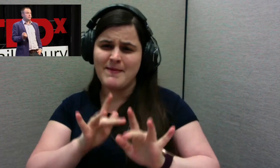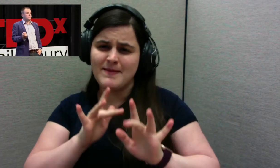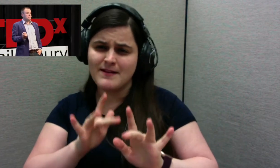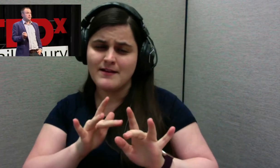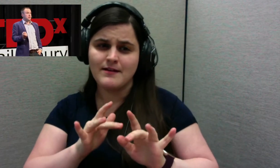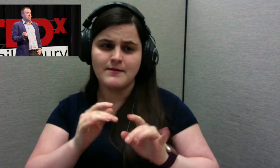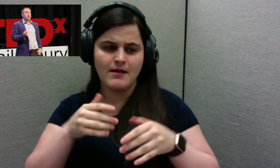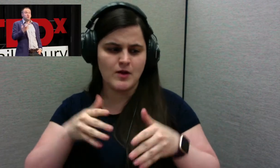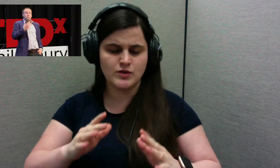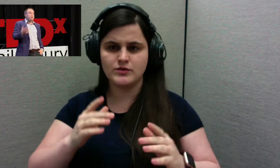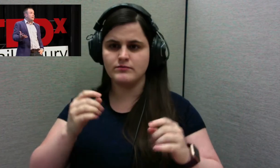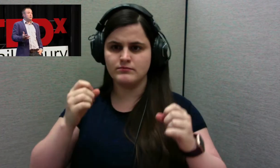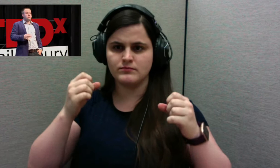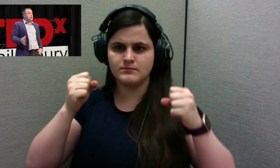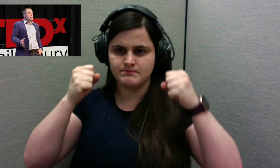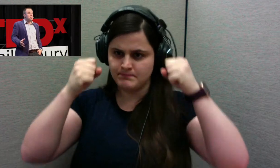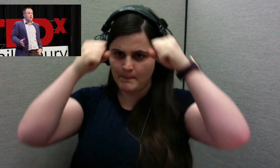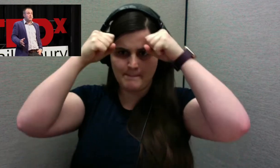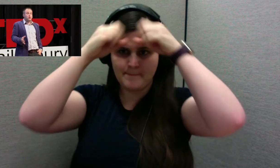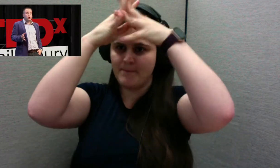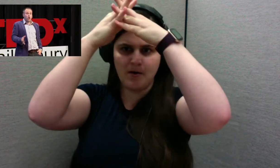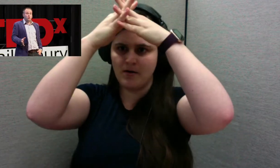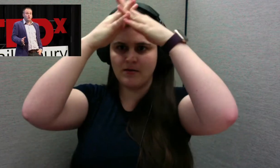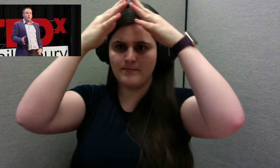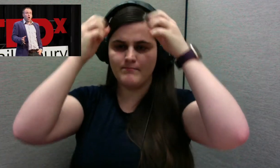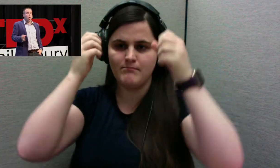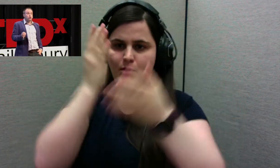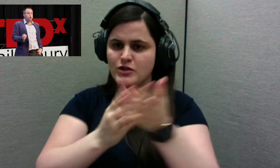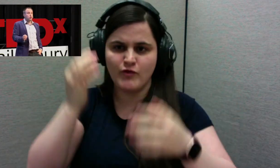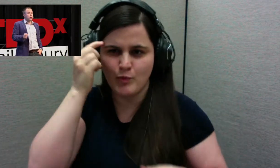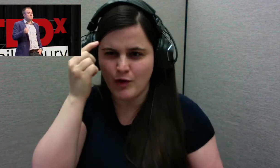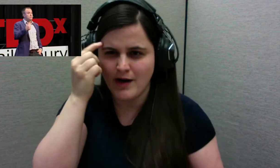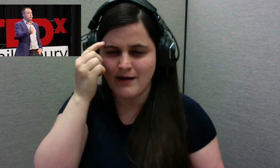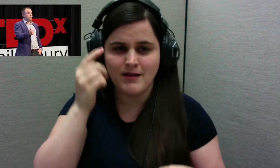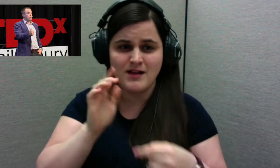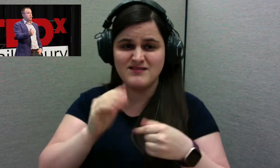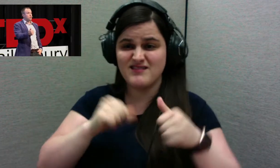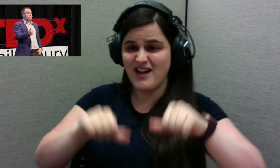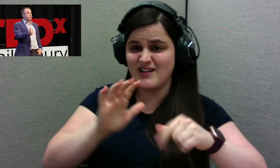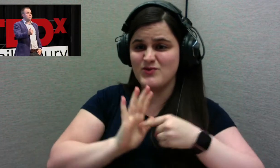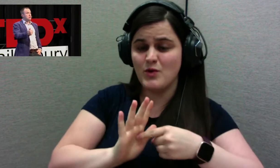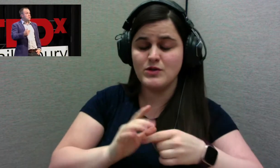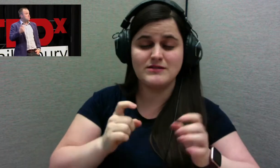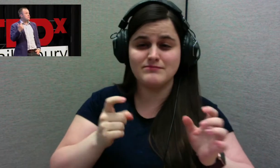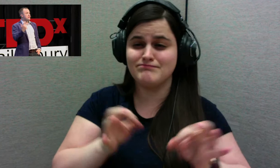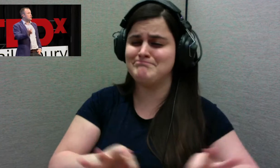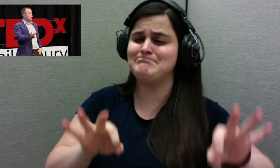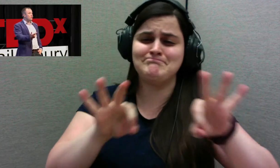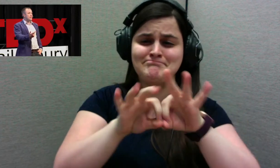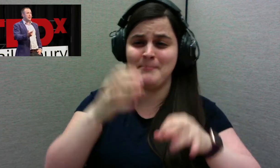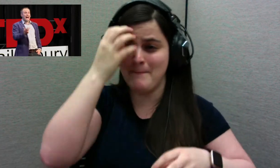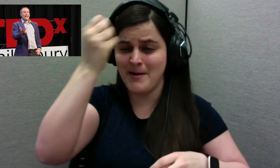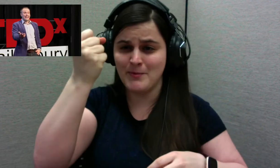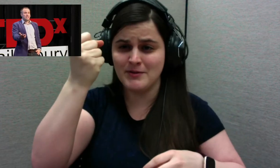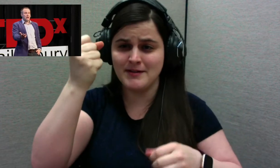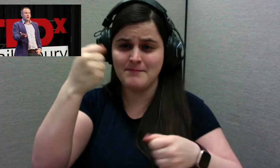brain that brilliant scientists have shown are crucial in memory formation, memory